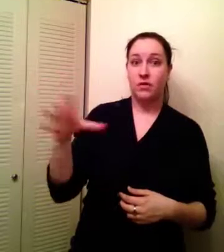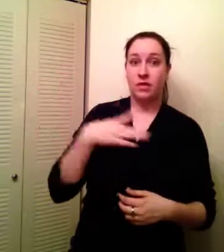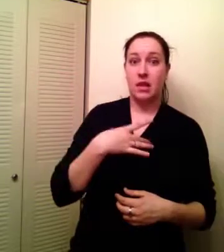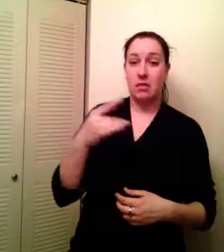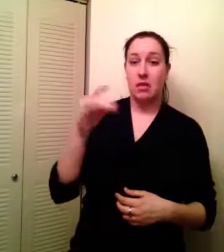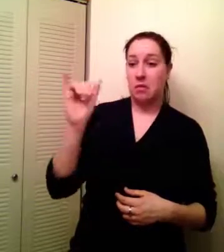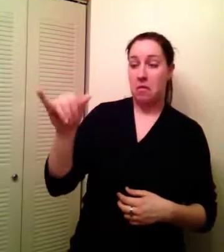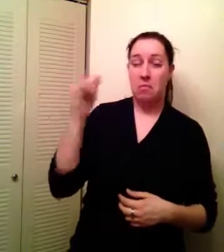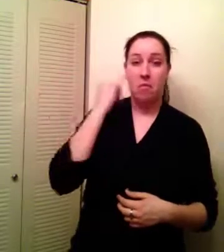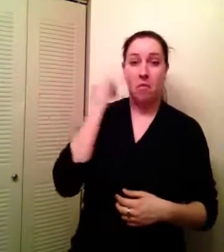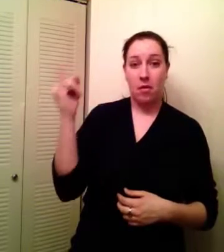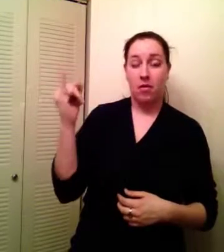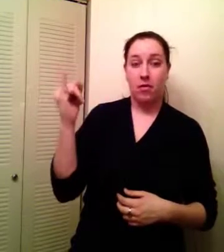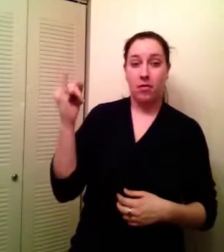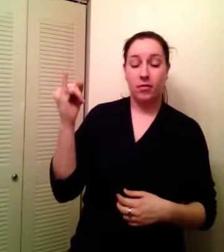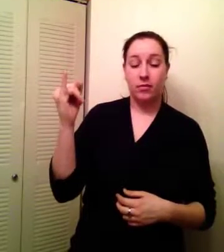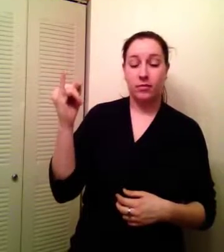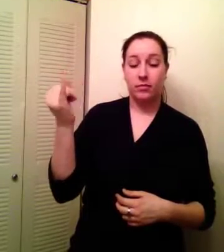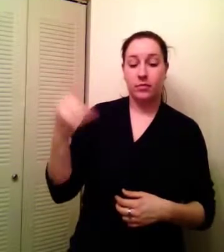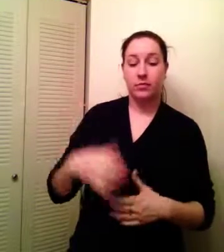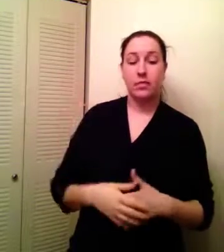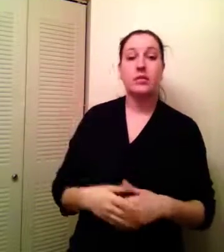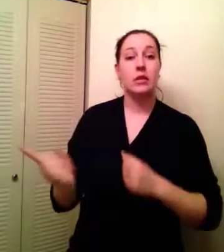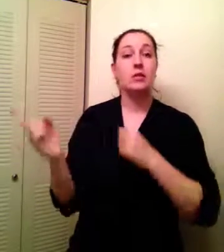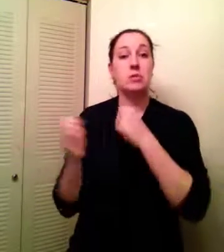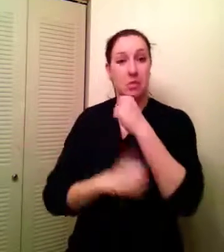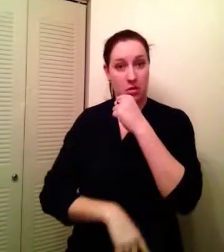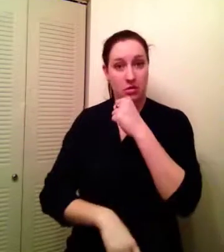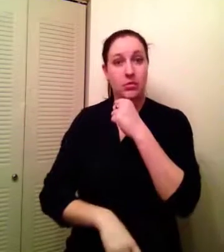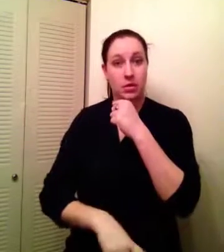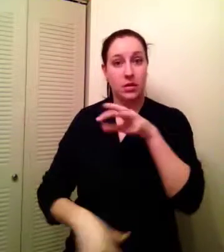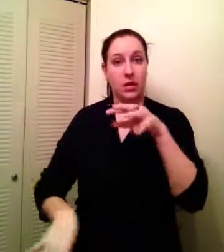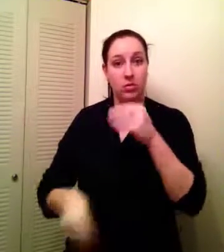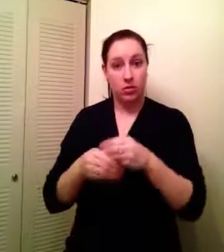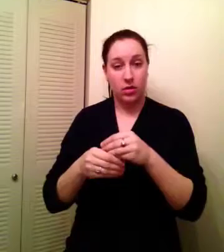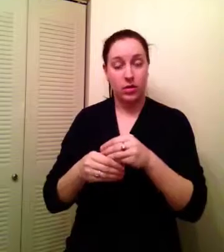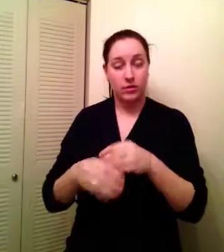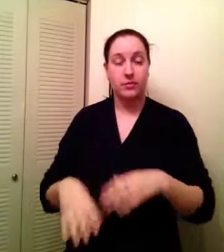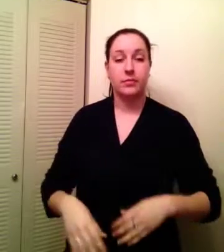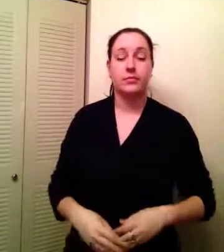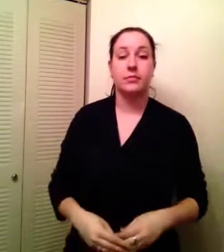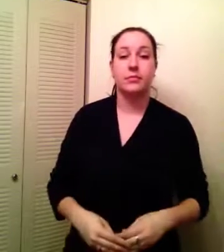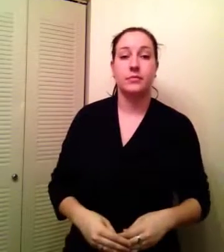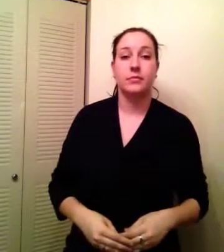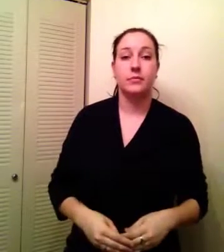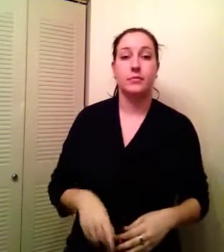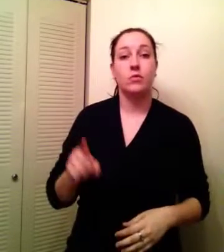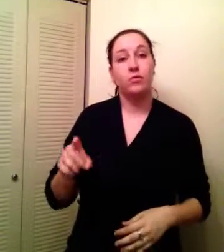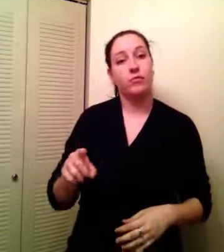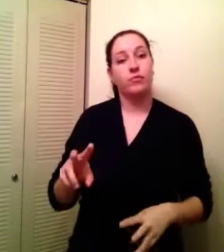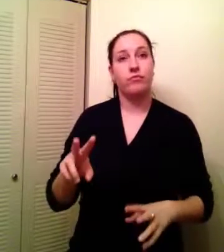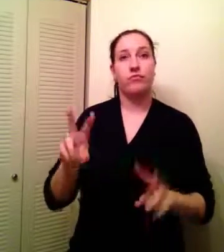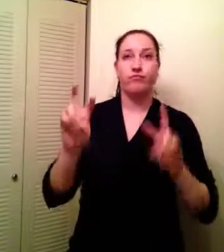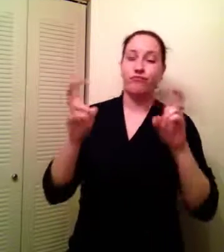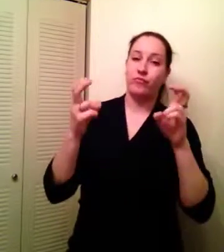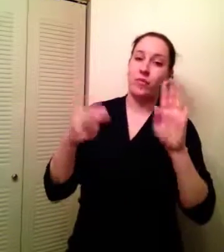you can decide if you feel it's punishing enough. And you can also decide if you like the stereotype of someone who likes